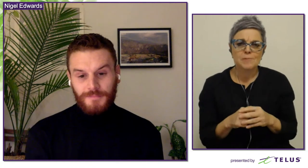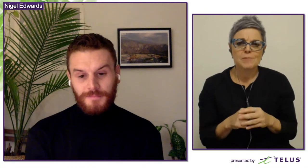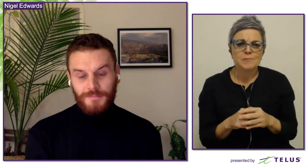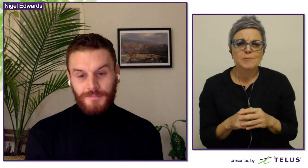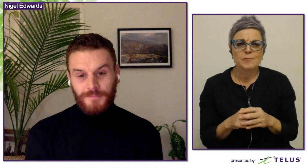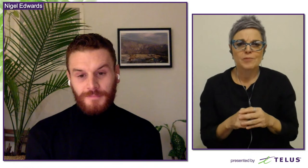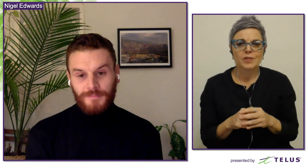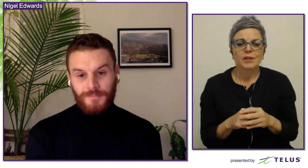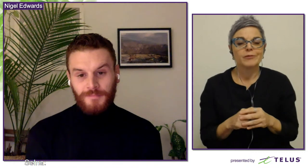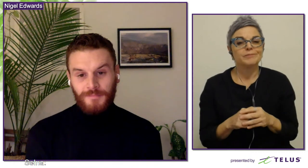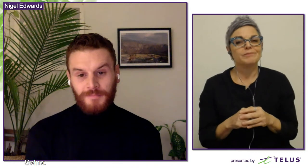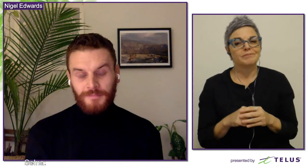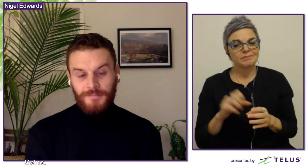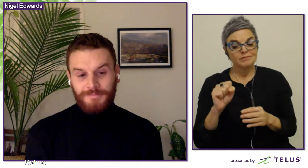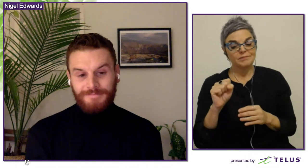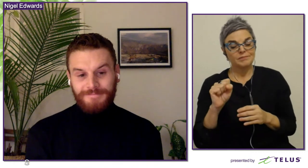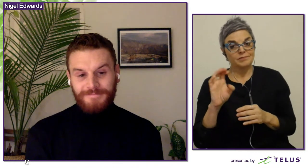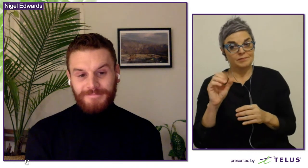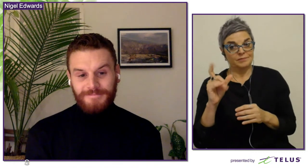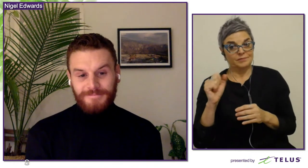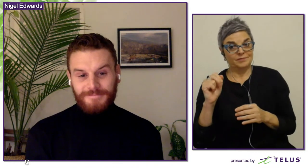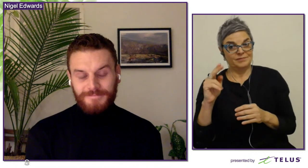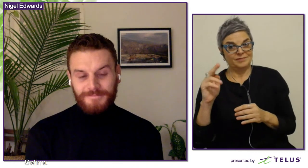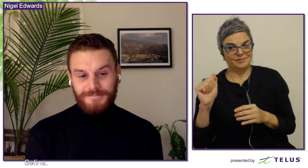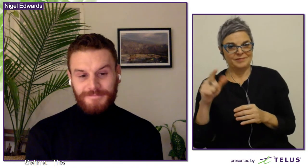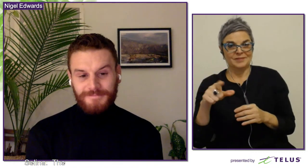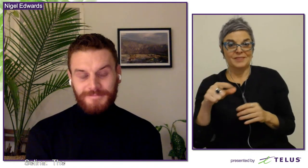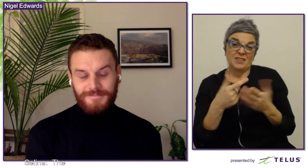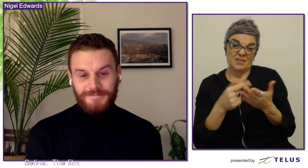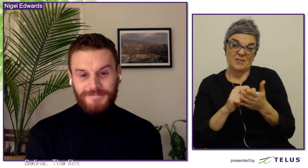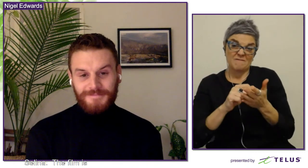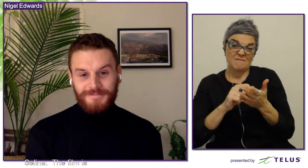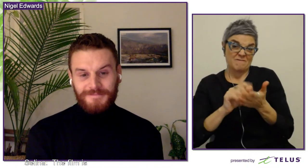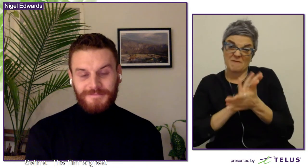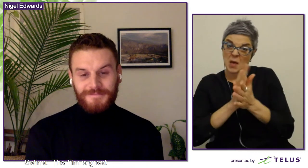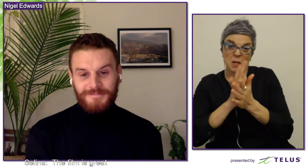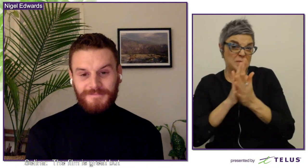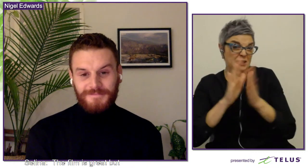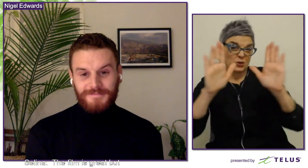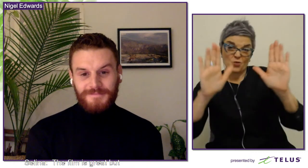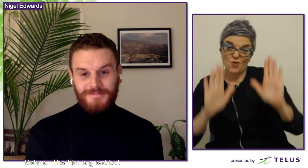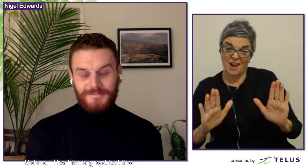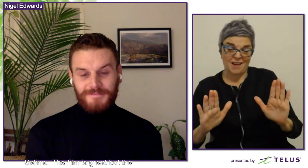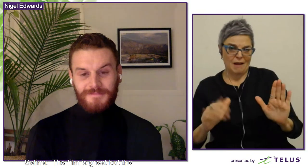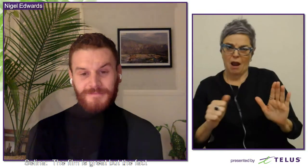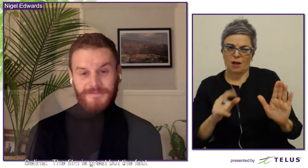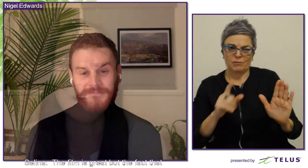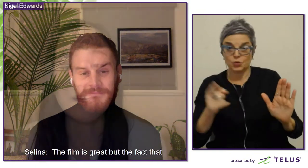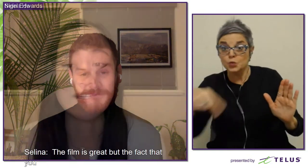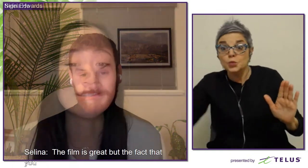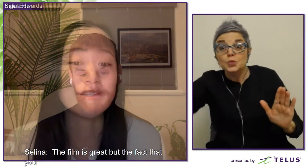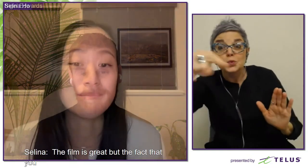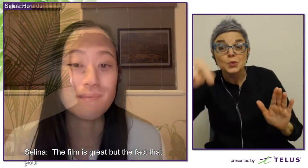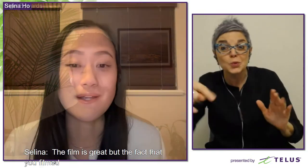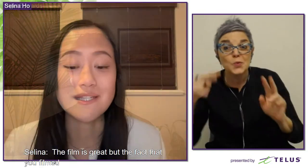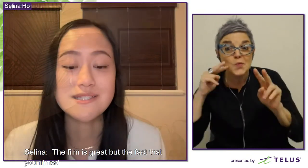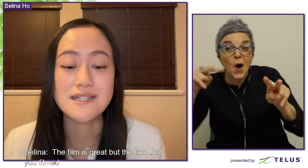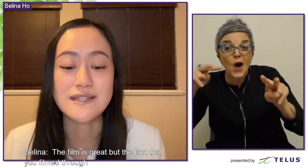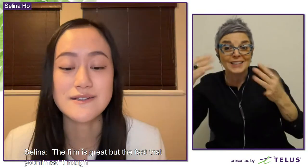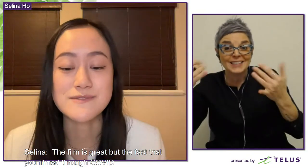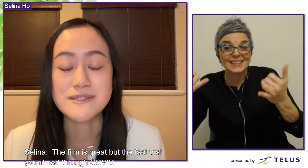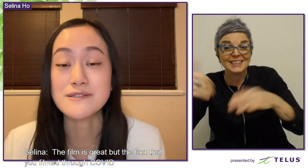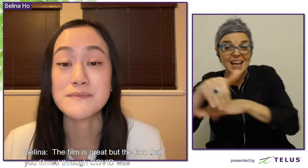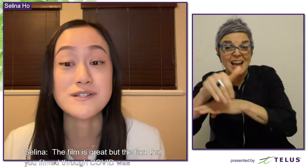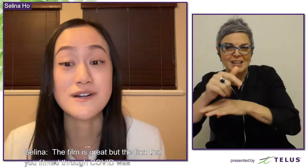film's great, right? I'm sure everyone watching will agree, but the fact that you filmed through COVID is amazing. And the fact that, to your